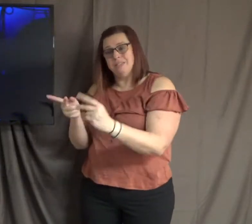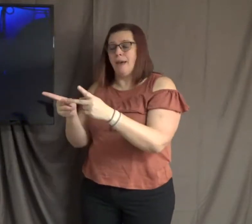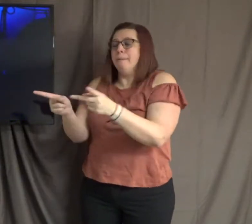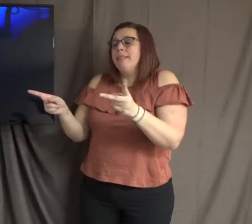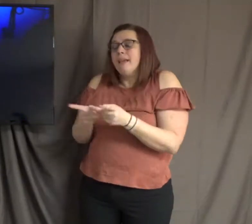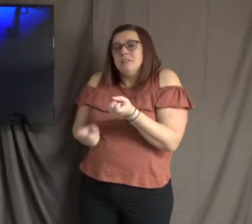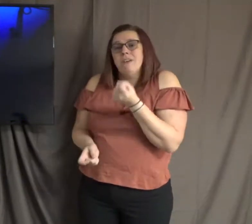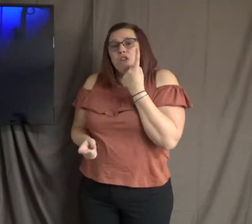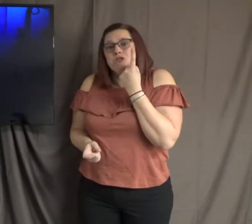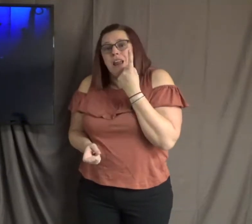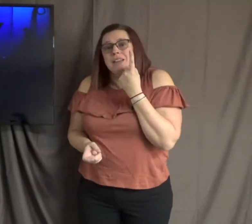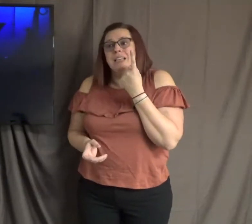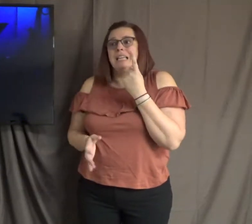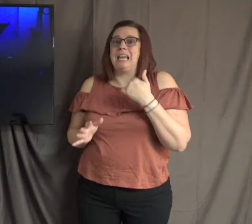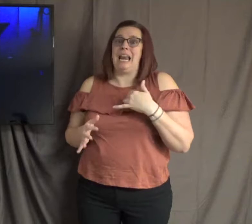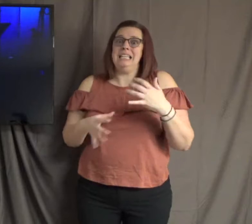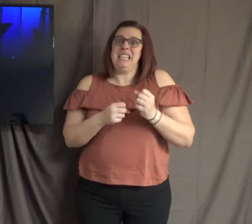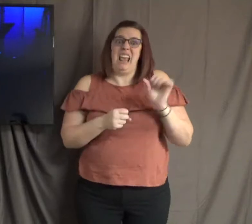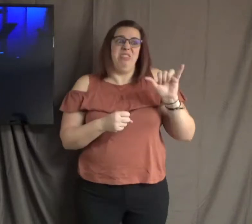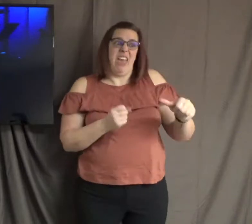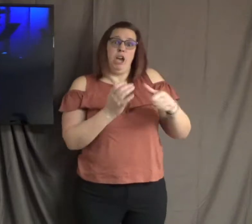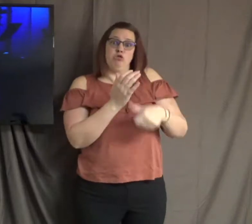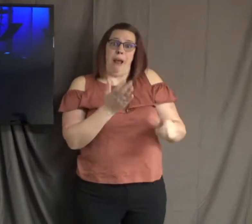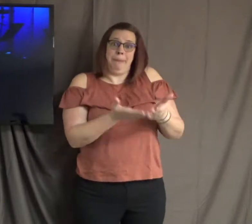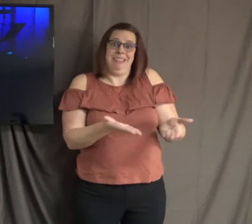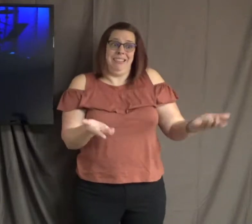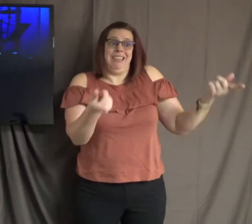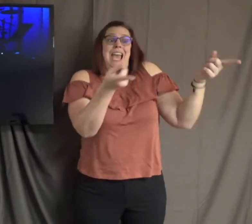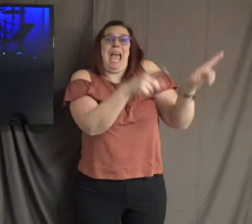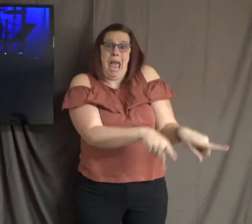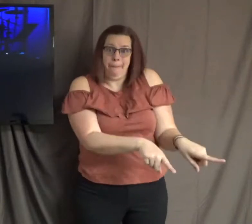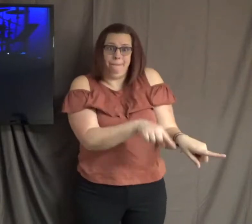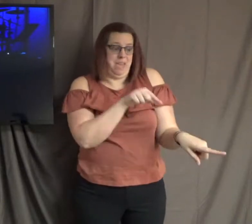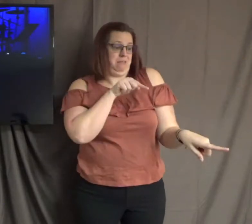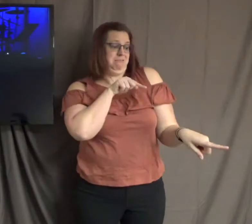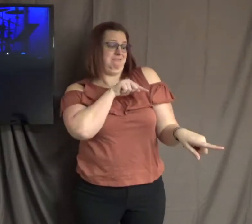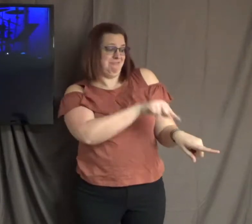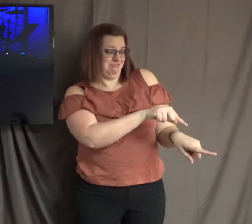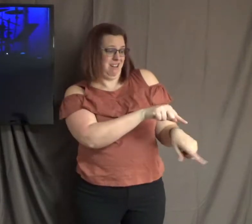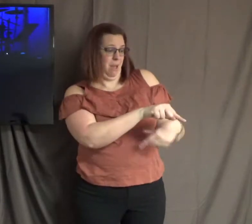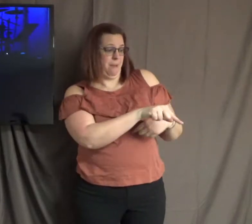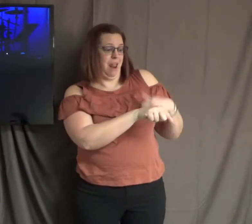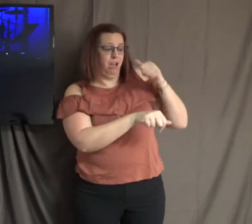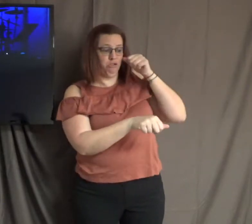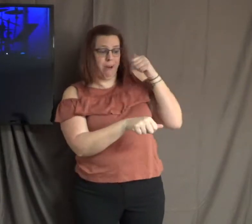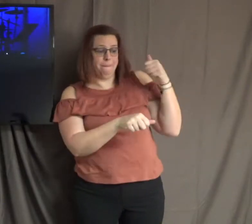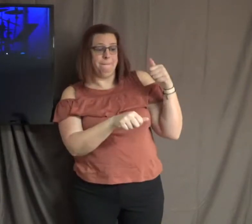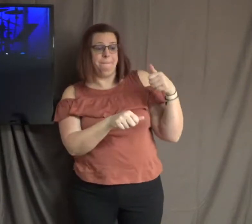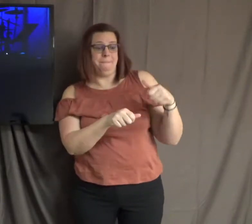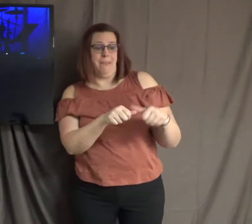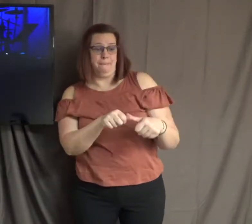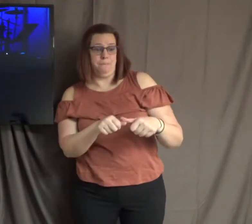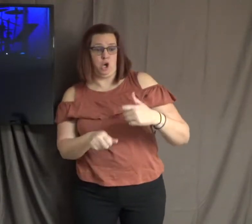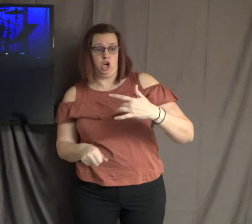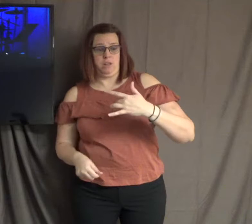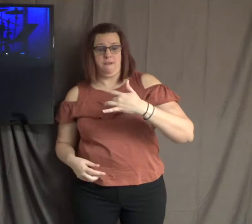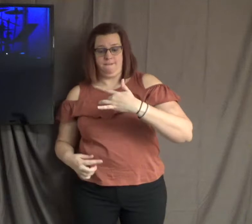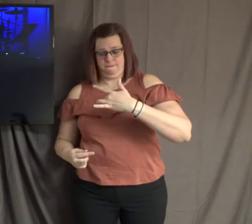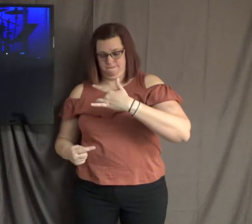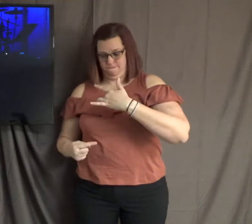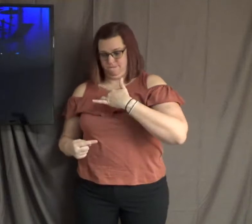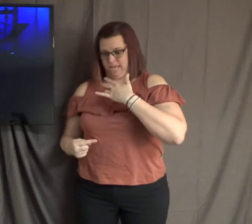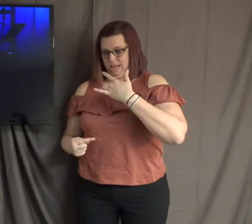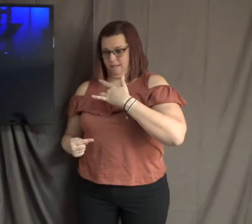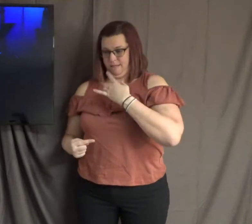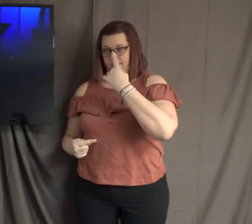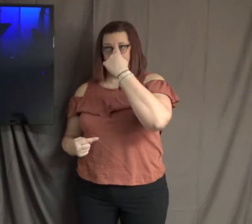Can I take that crappy thing that happened to me and remember how I used it to help myself, to be